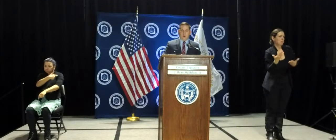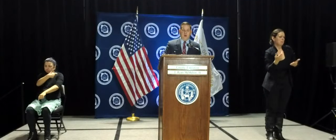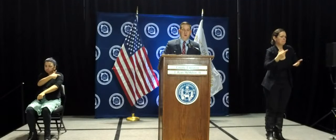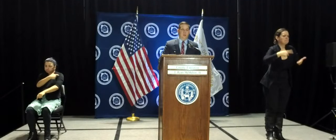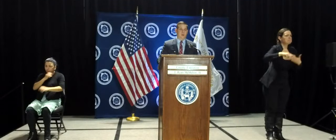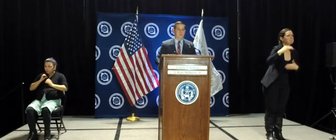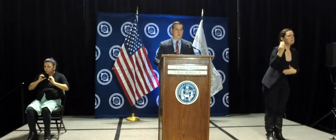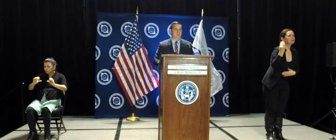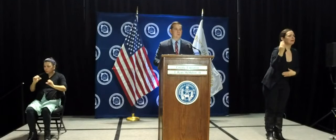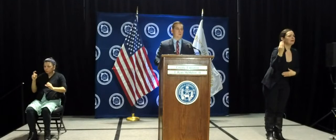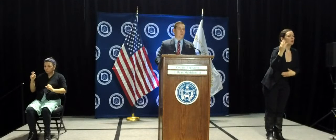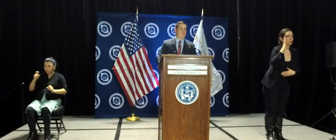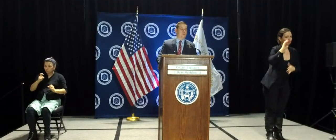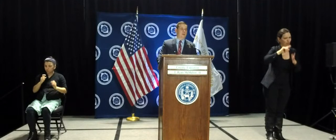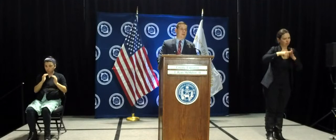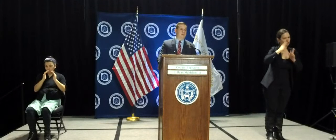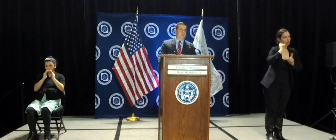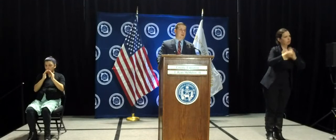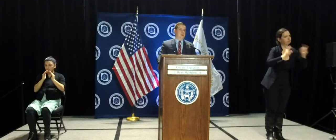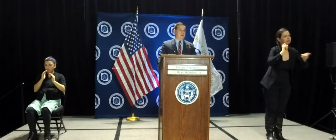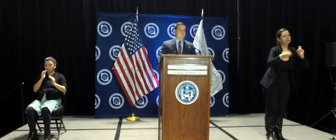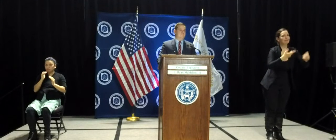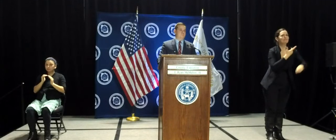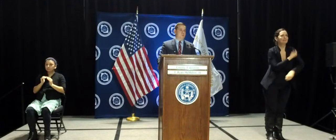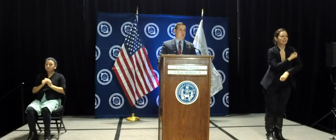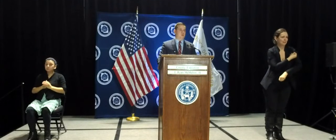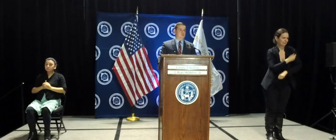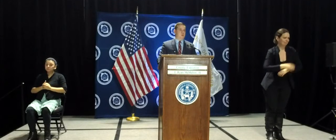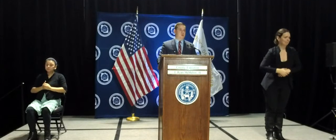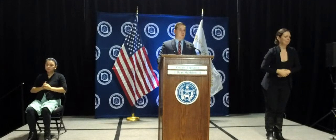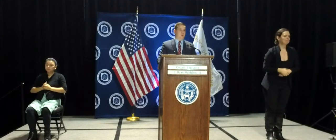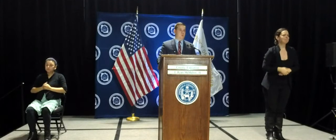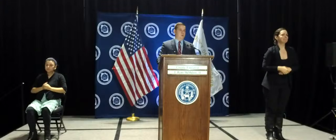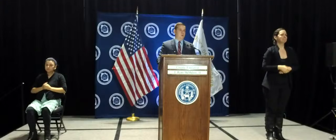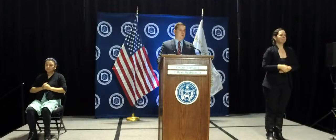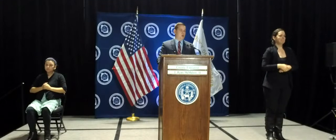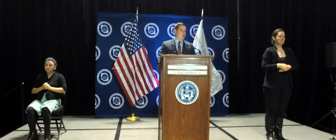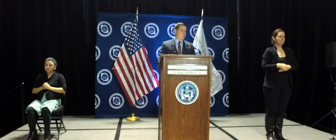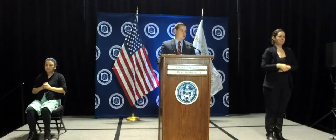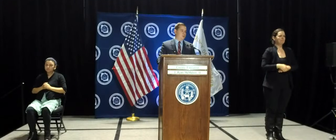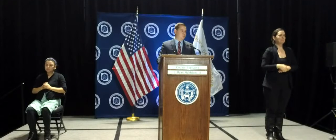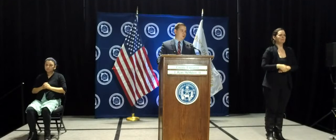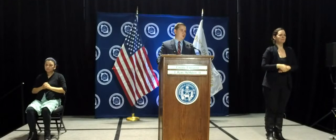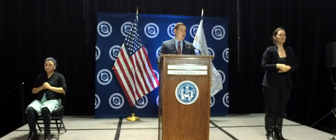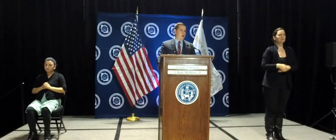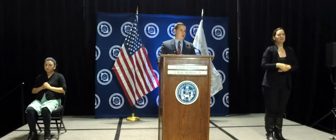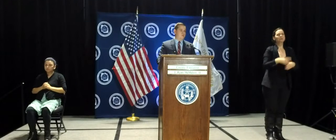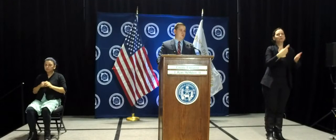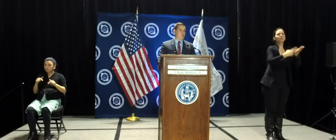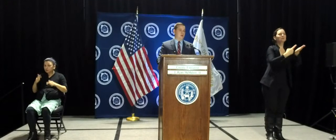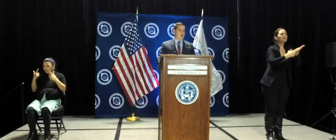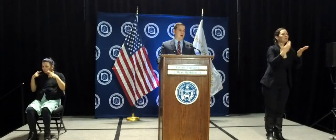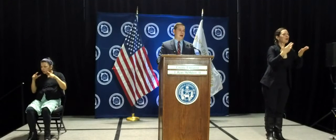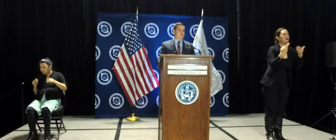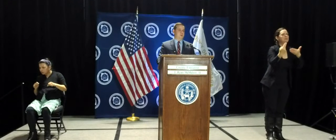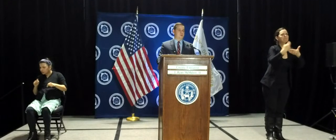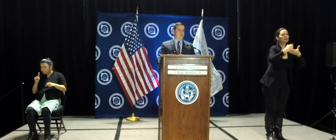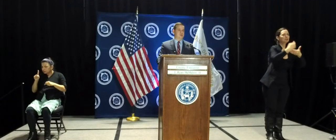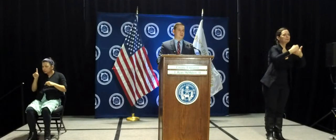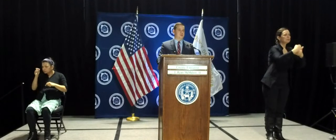to talk about hopefully the participation rate will be close to 100%. If you look